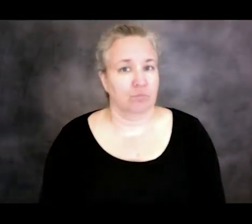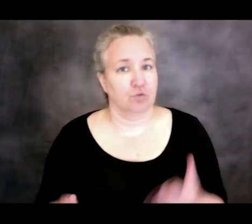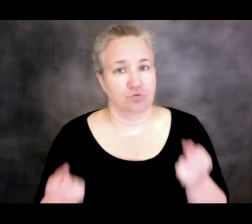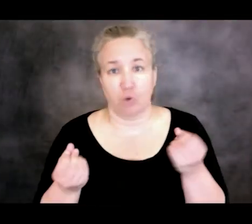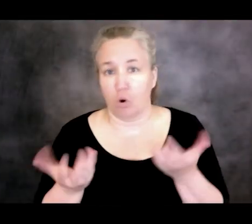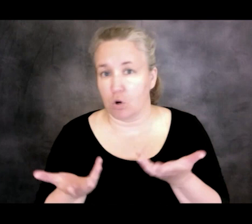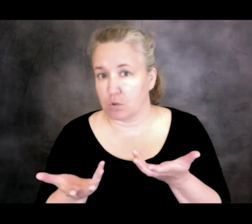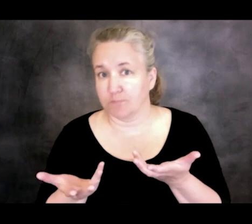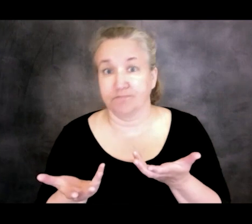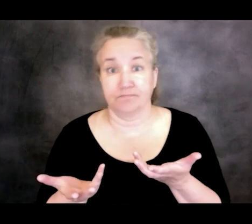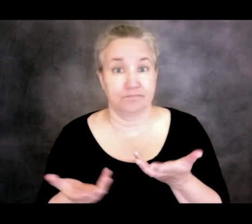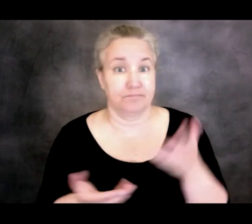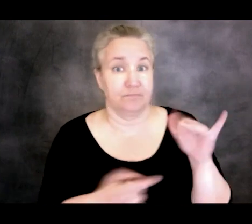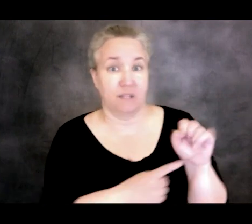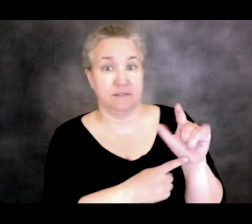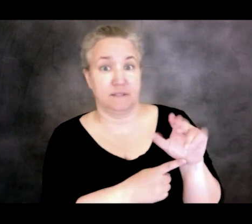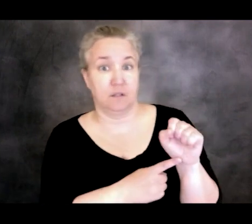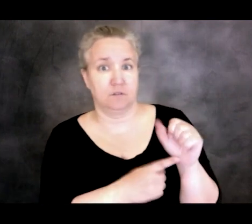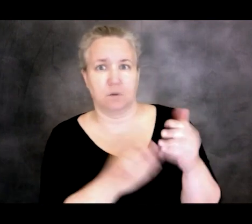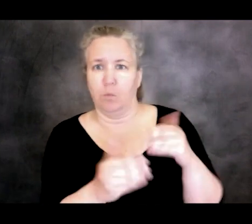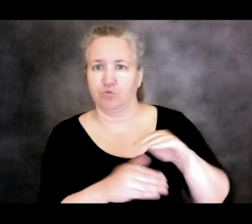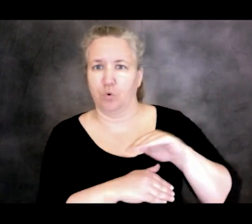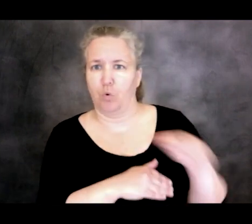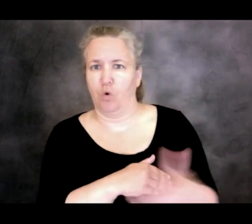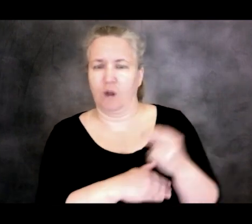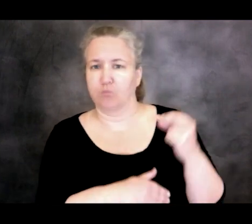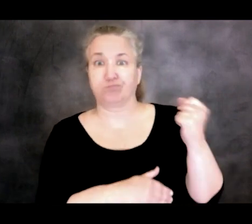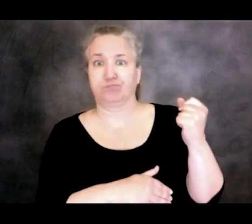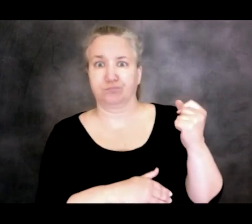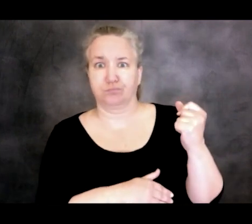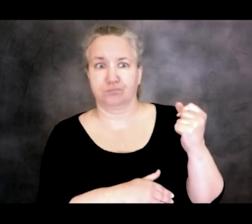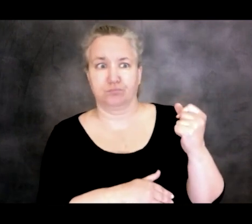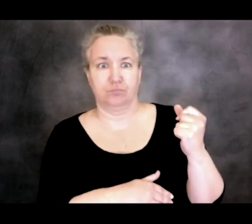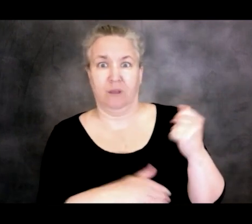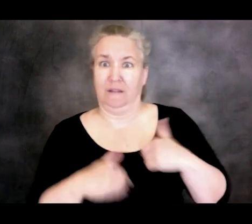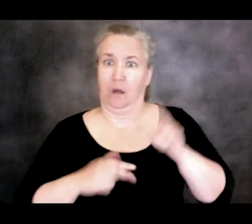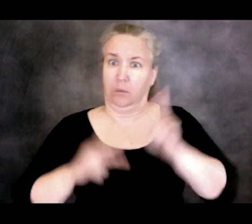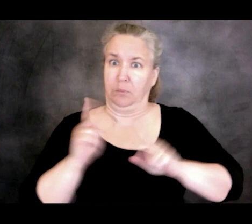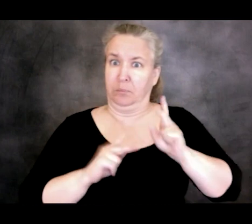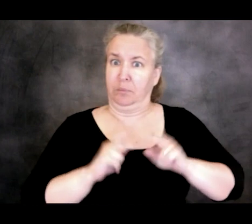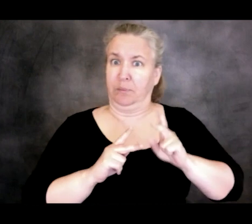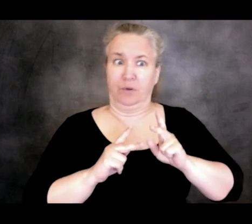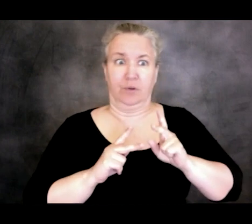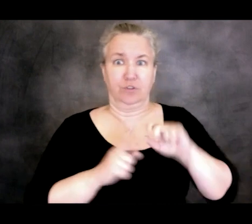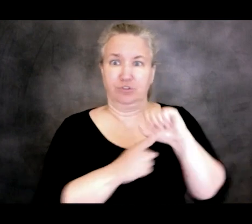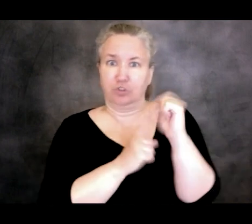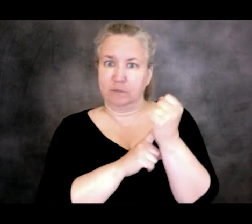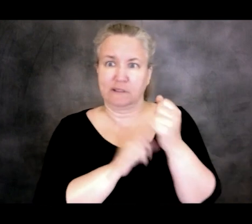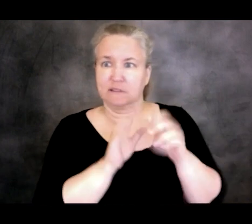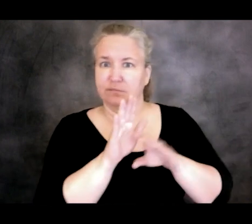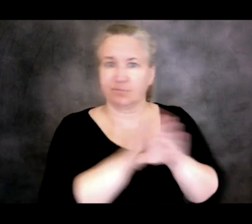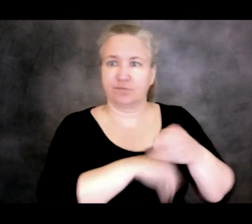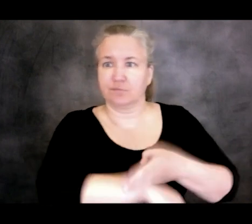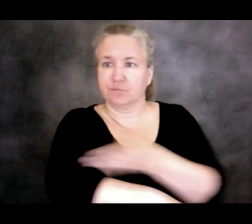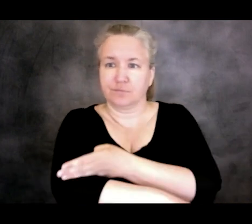Really, this status almost overnight catapulting these young people in a very, very different